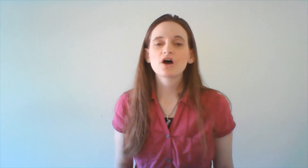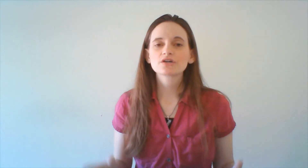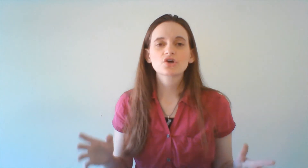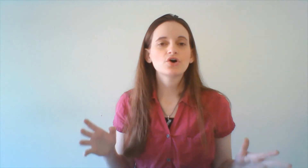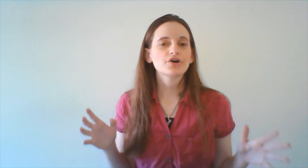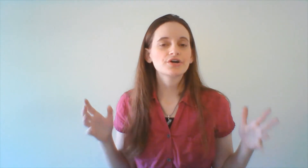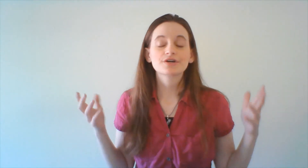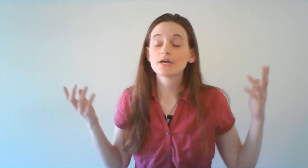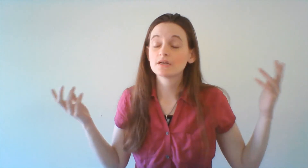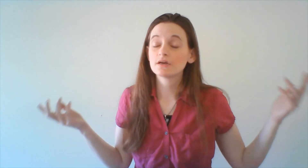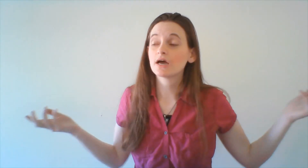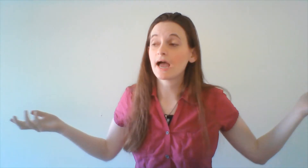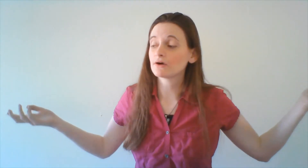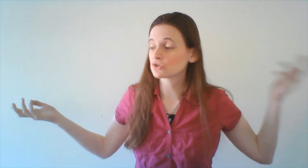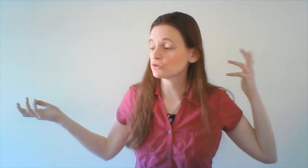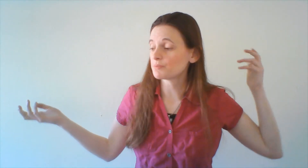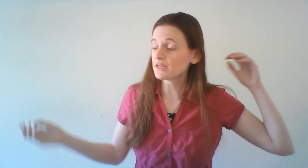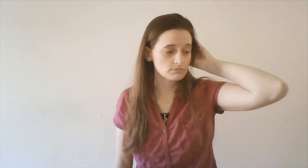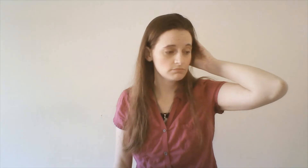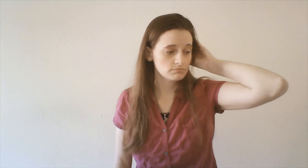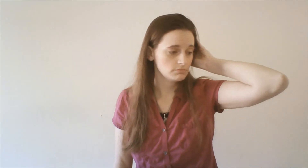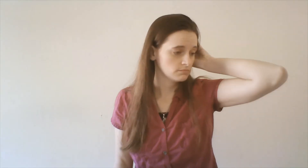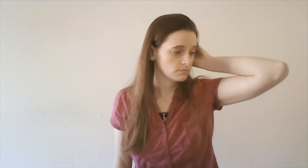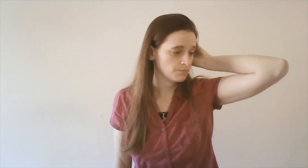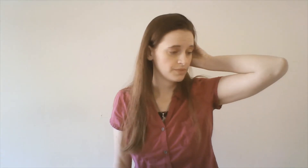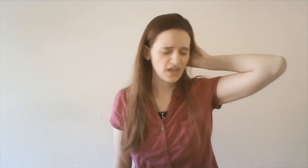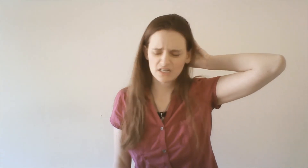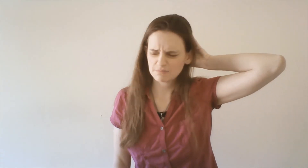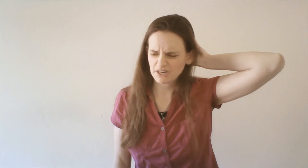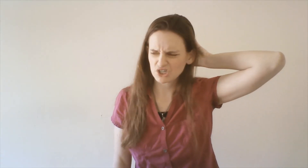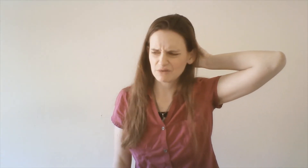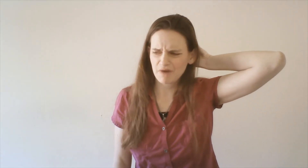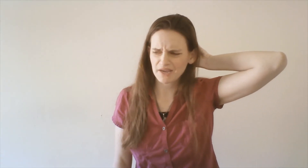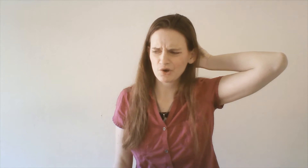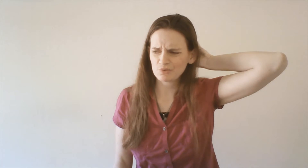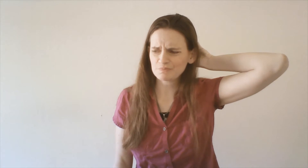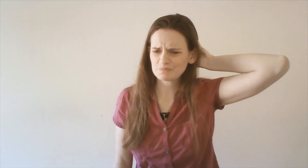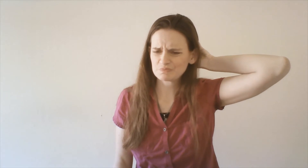Dogs are a household pet, especially my home.